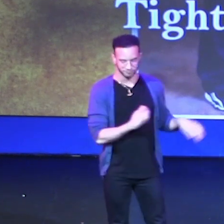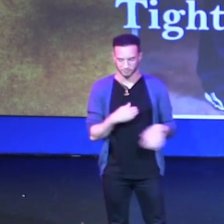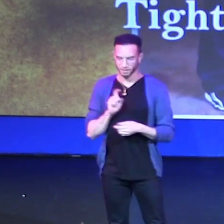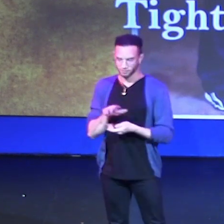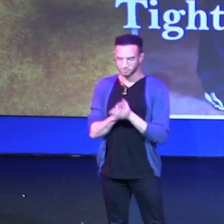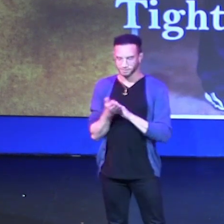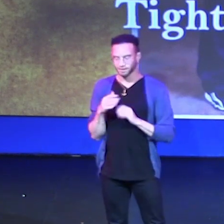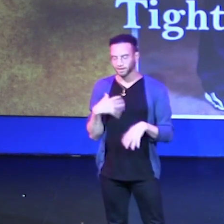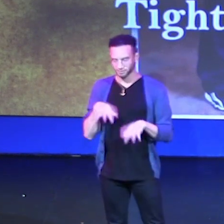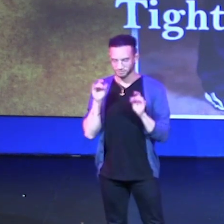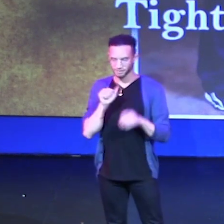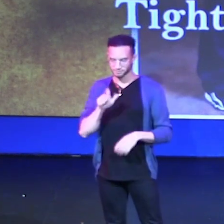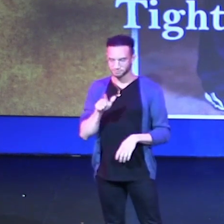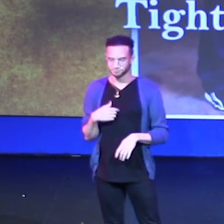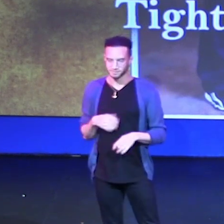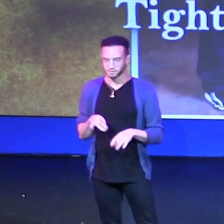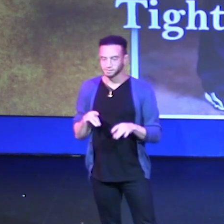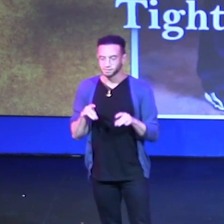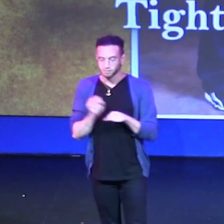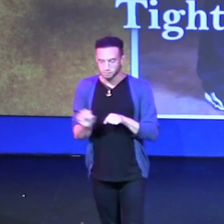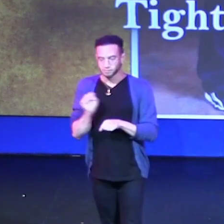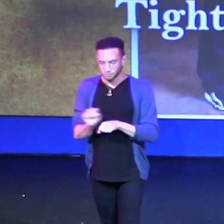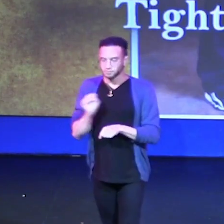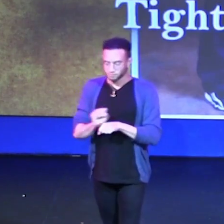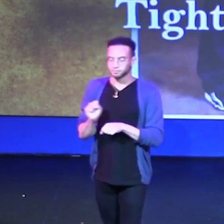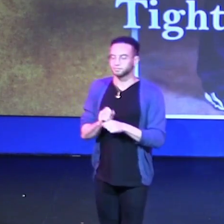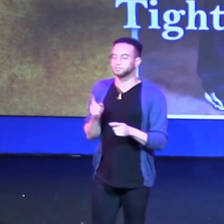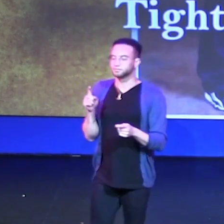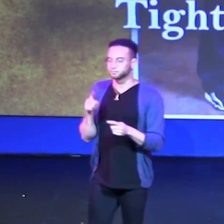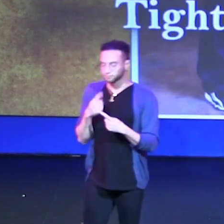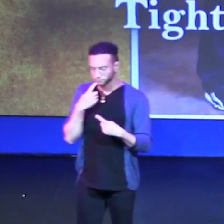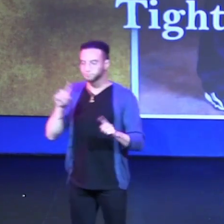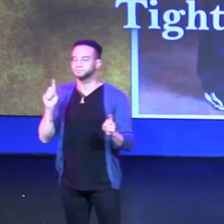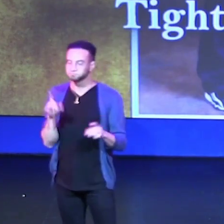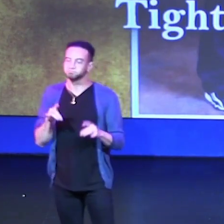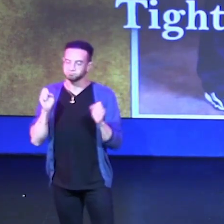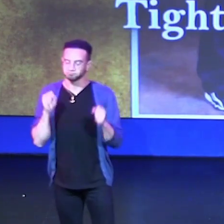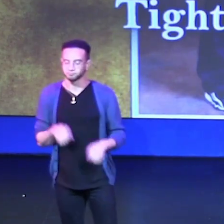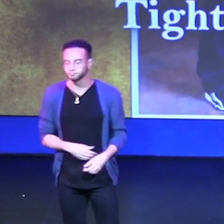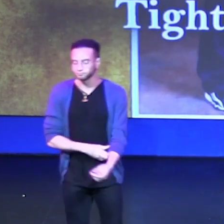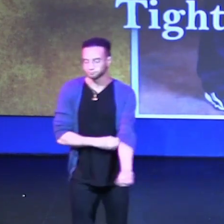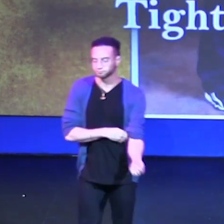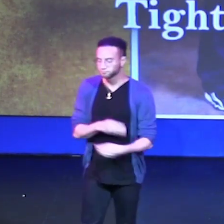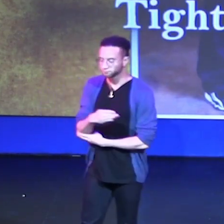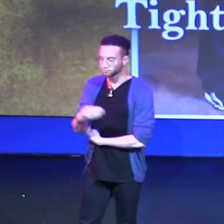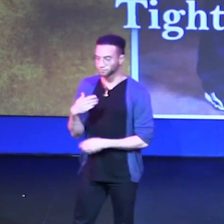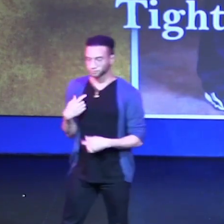So after a while, I became used to ASL, and I really worked hard to pick up my